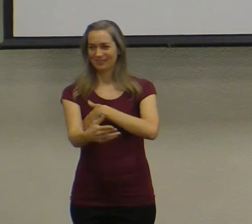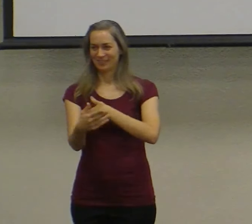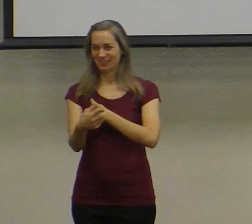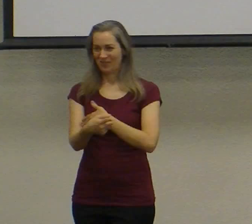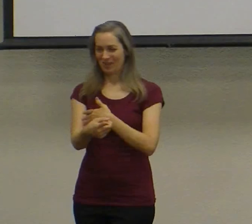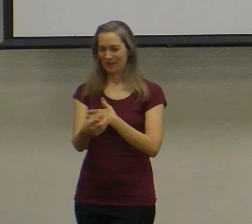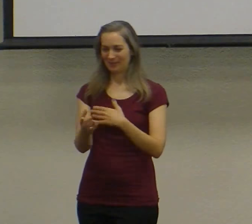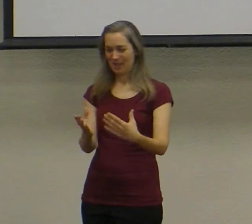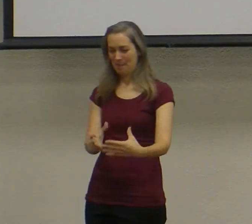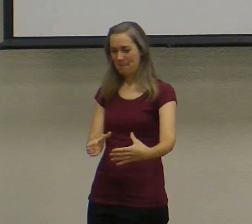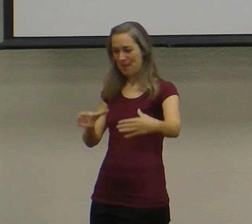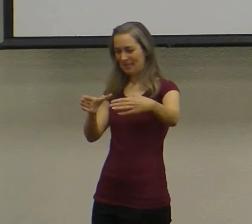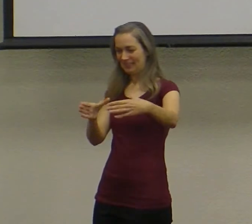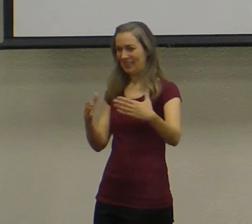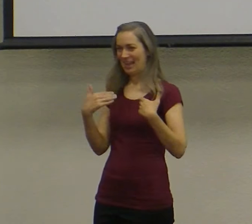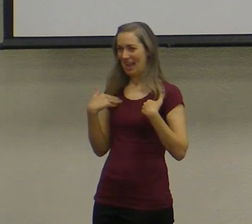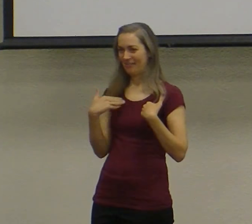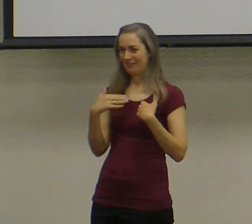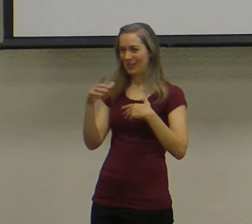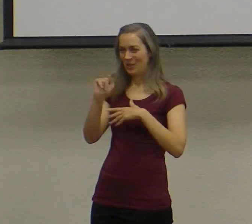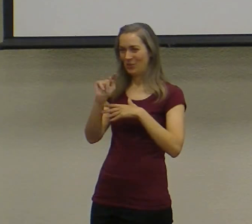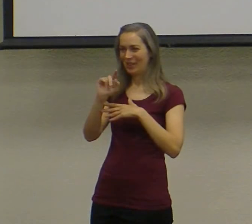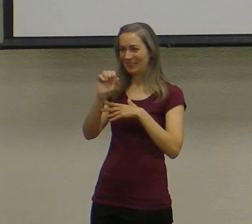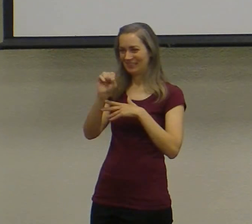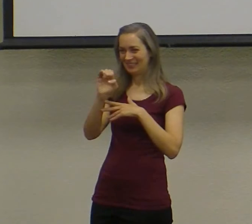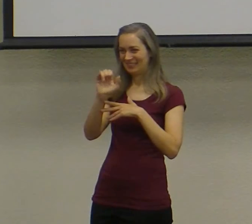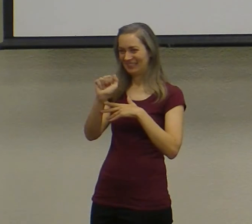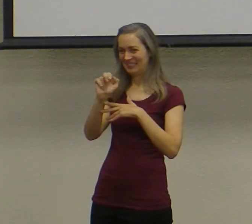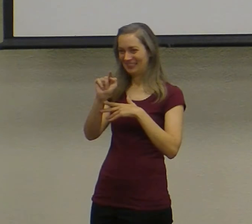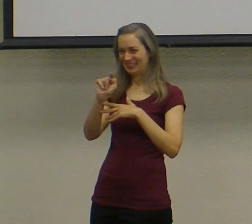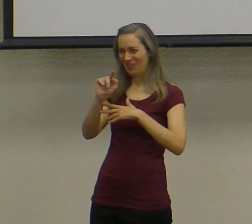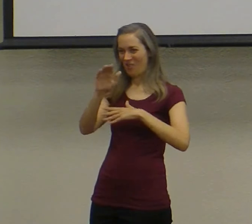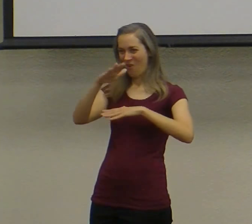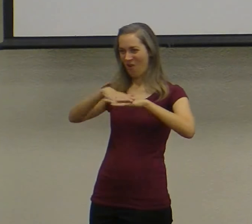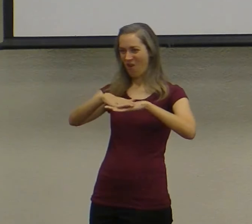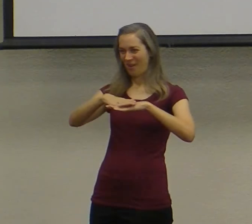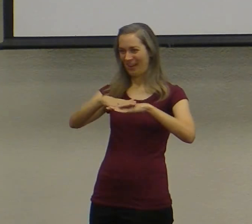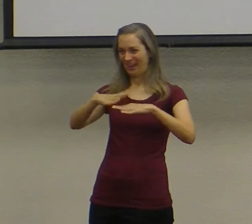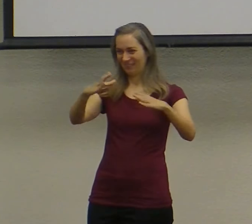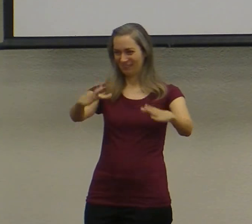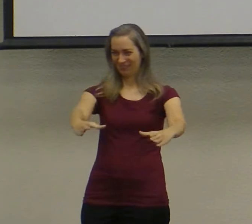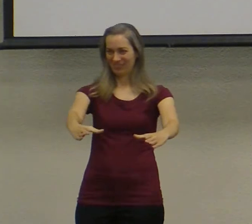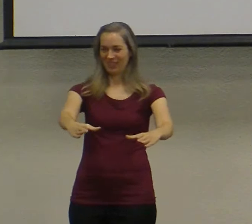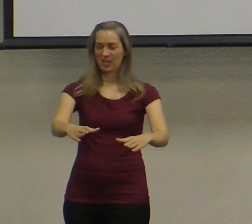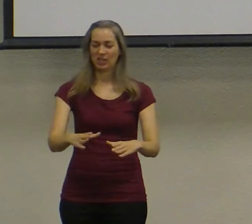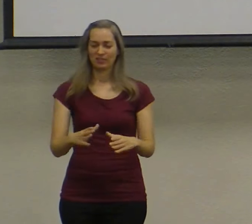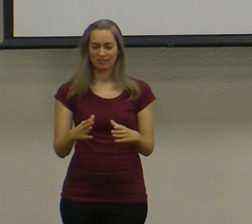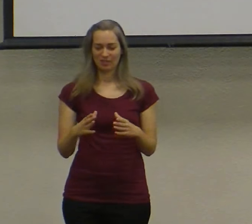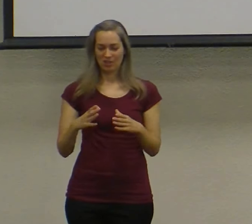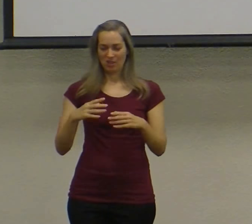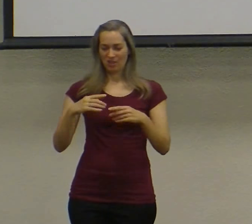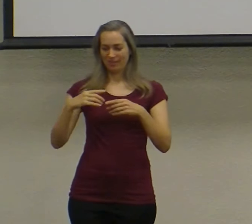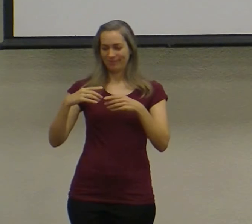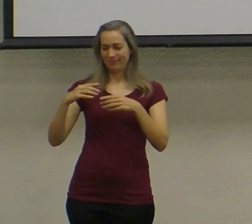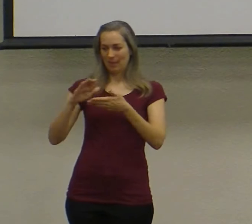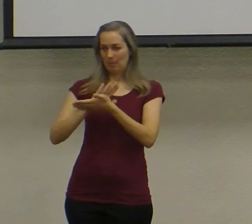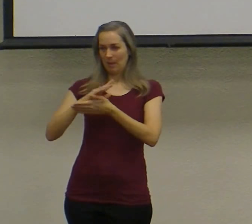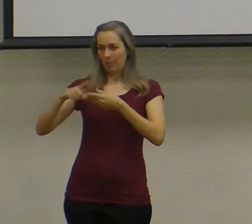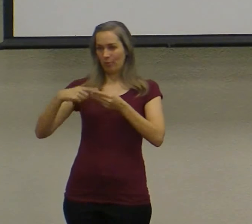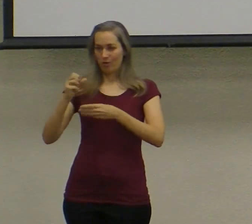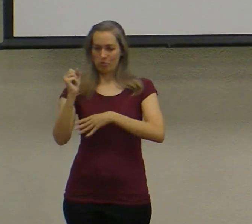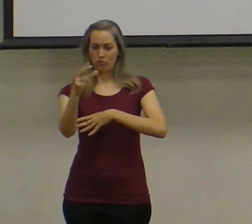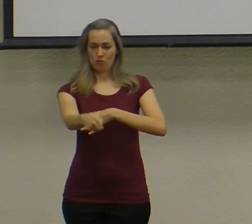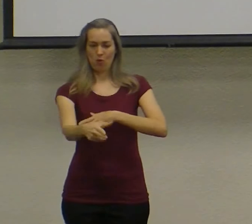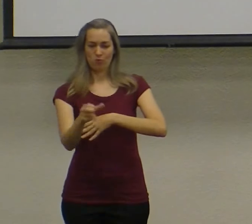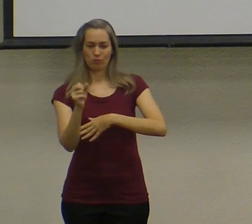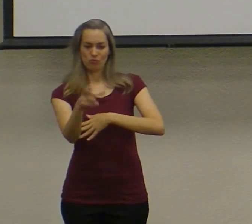prize. And I had a bunch of free material on a booth concerning the church and also basic Bible study material for people who are churched